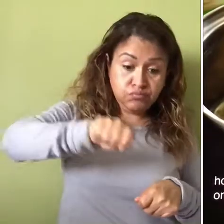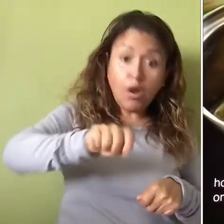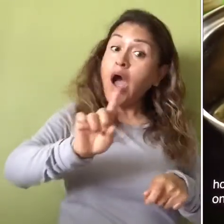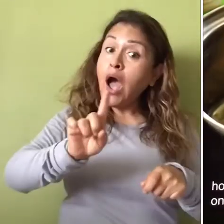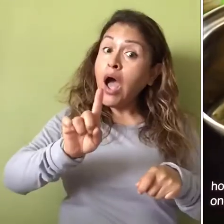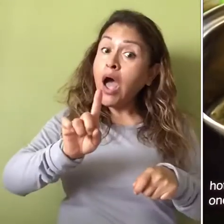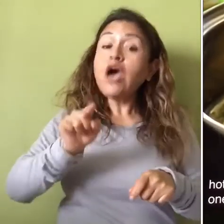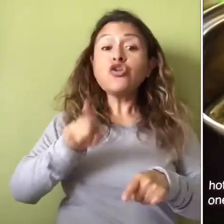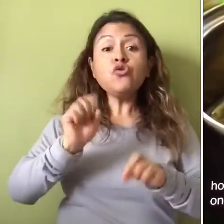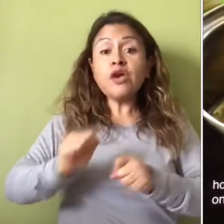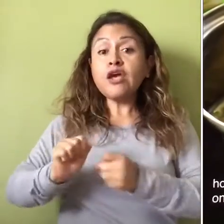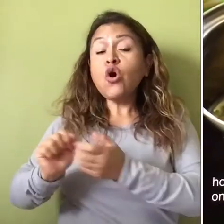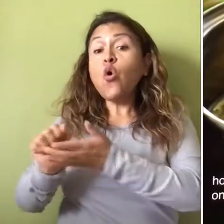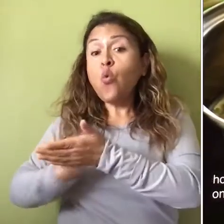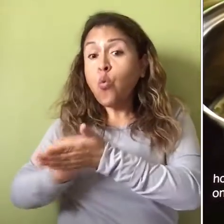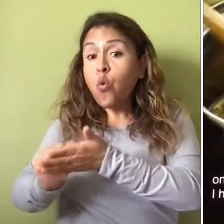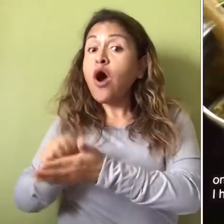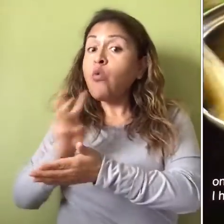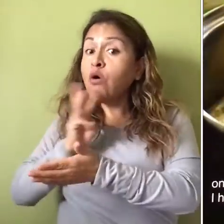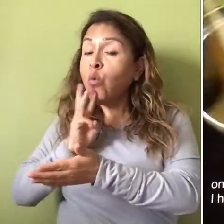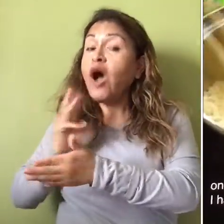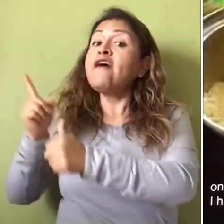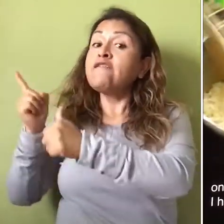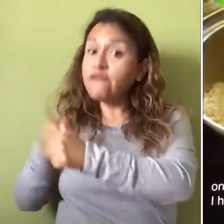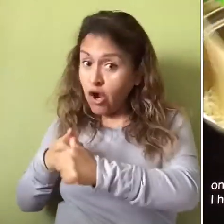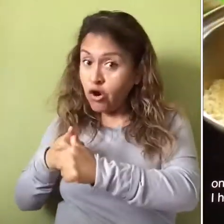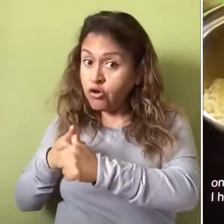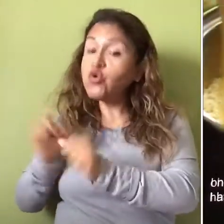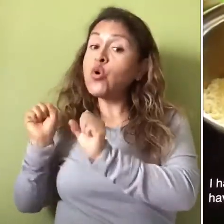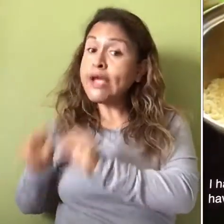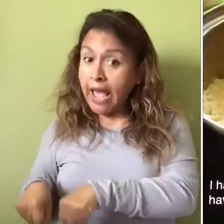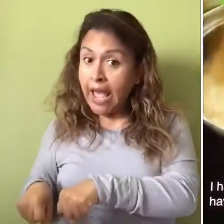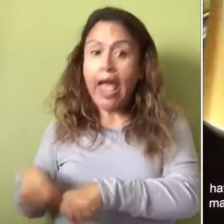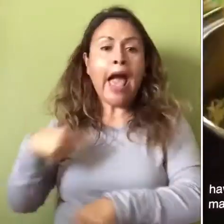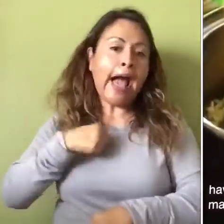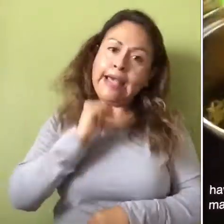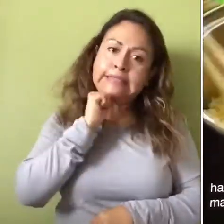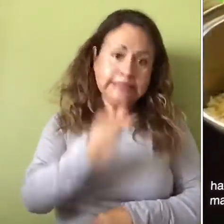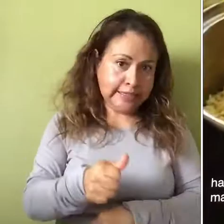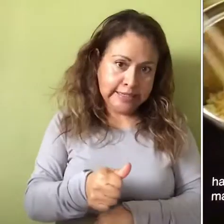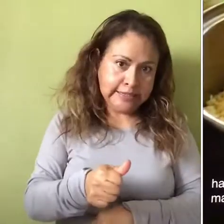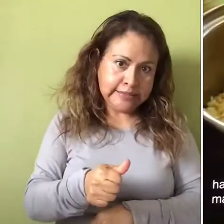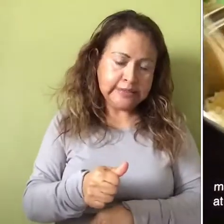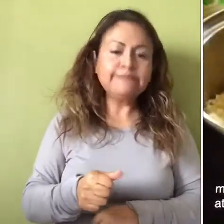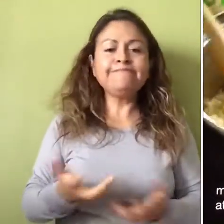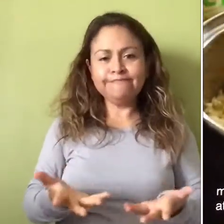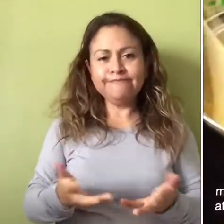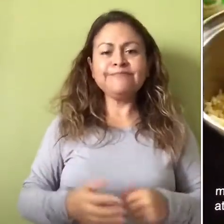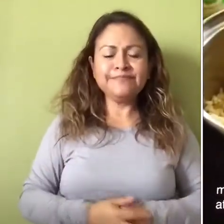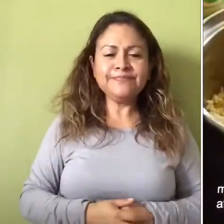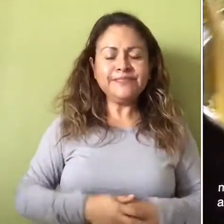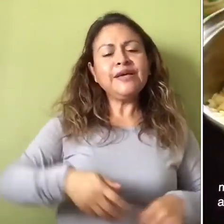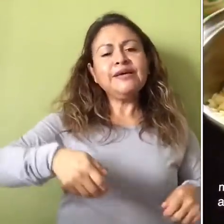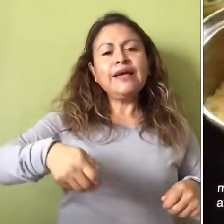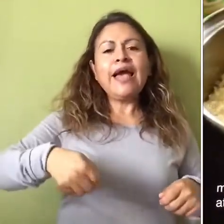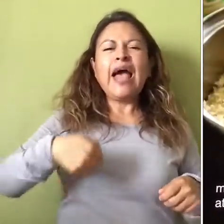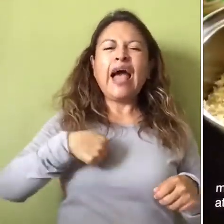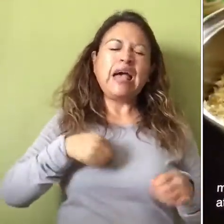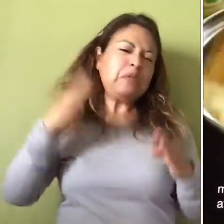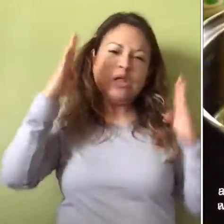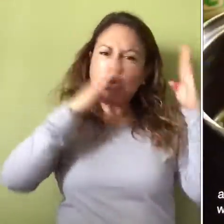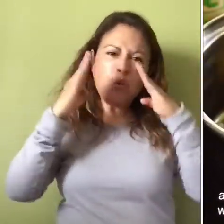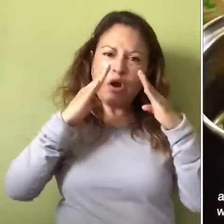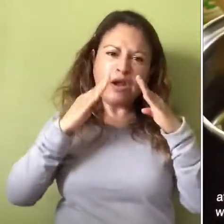it. But I have not rinsed it. If you want to rinse your rice, by all means, go ahead. It's an extra step for me, so I'm not going to worry about